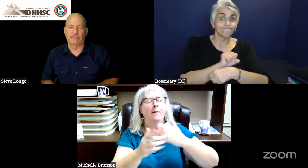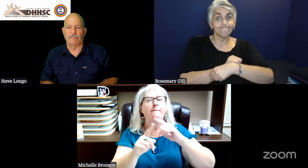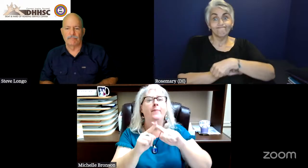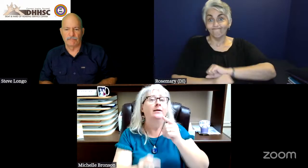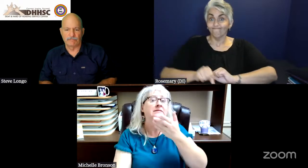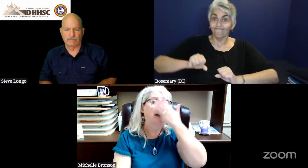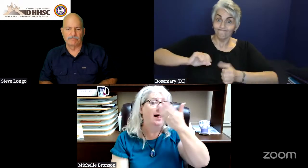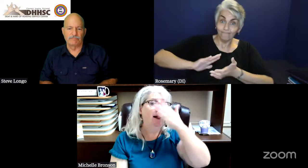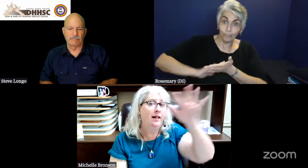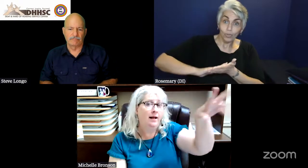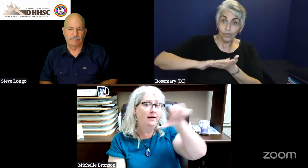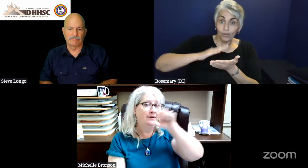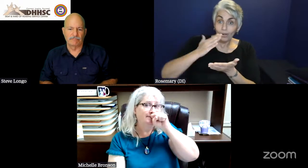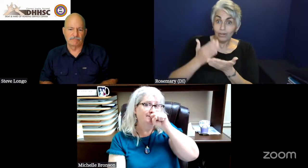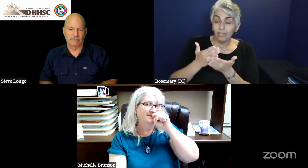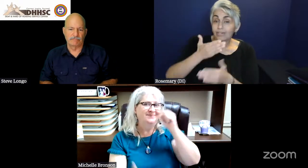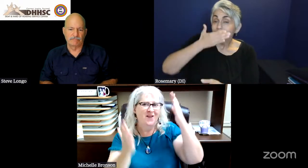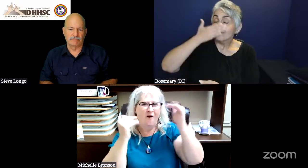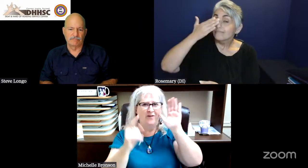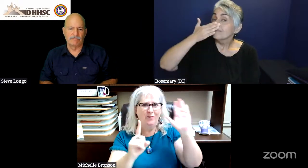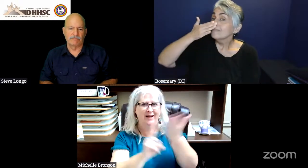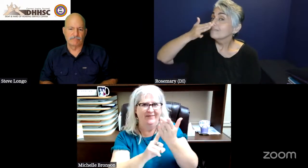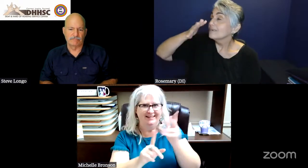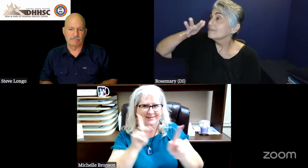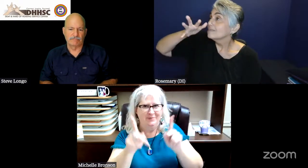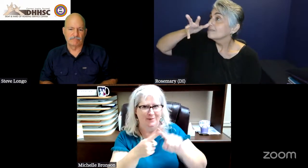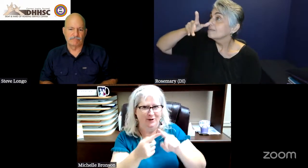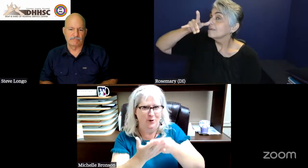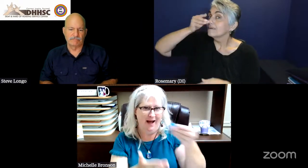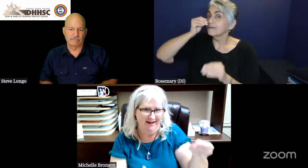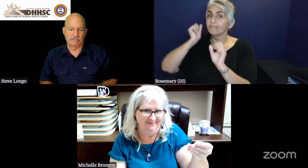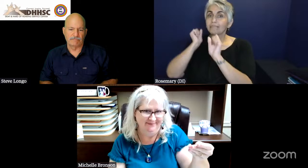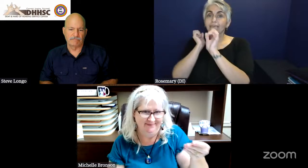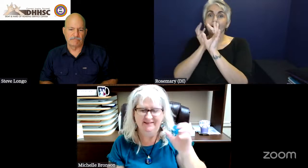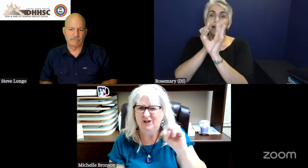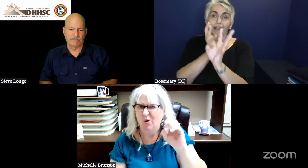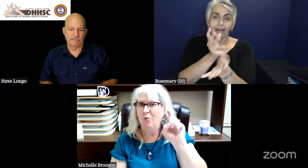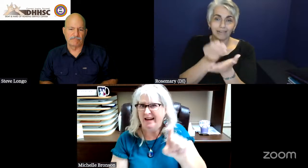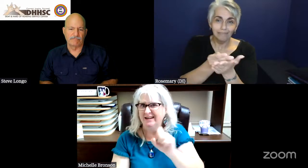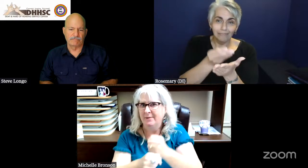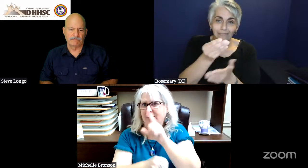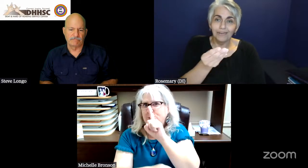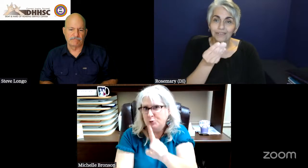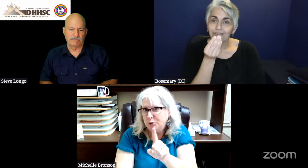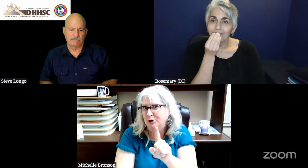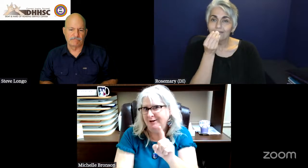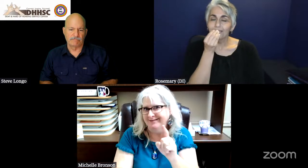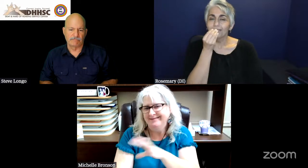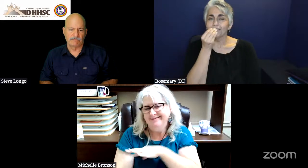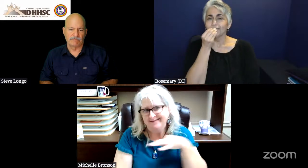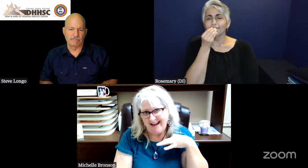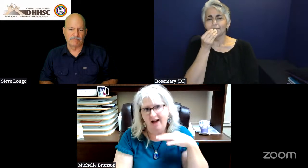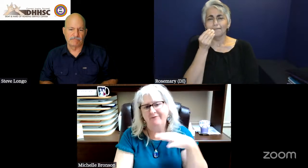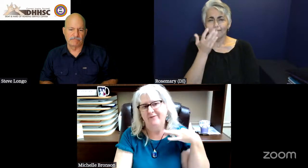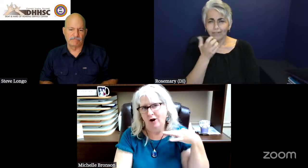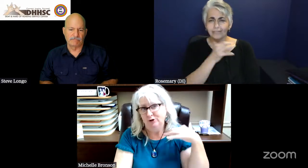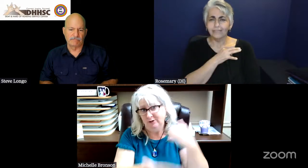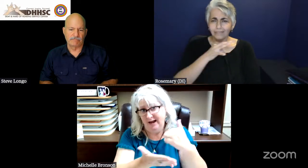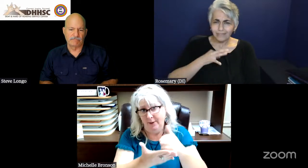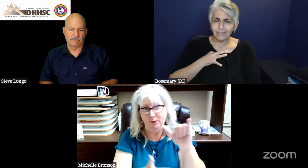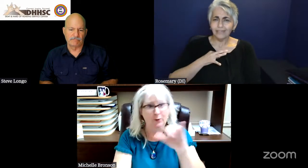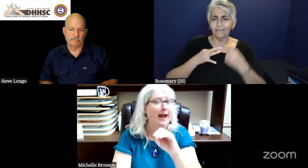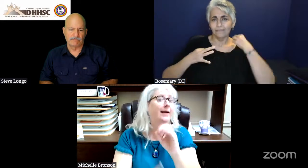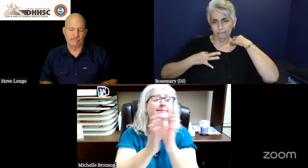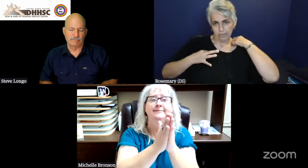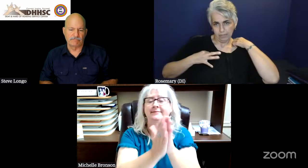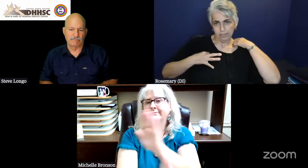for joining the meeting and working so hard. The smells are going to make people buy food, those